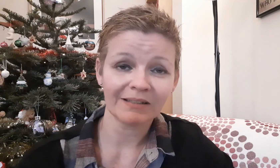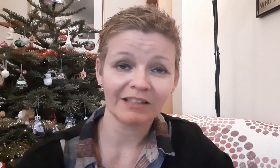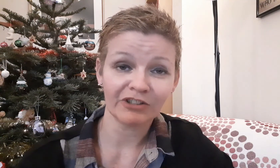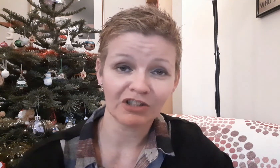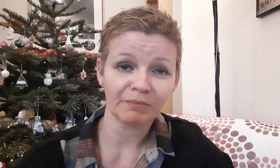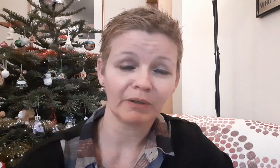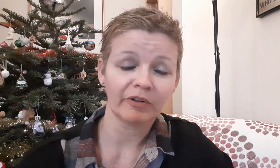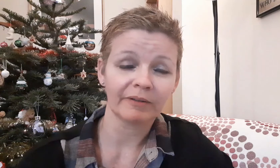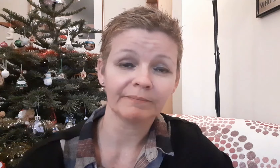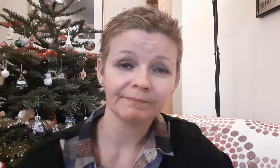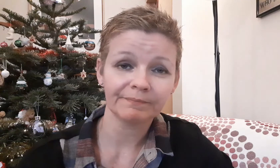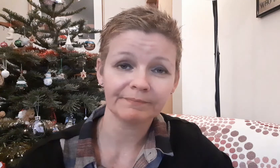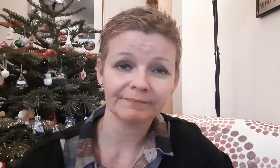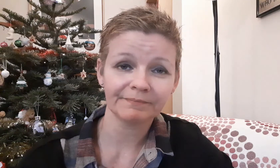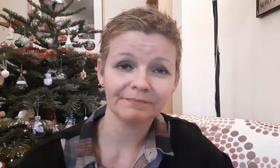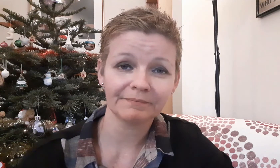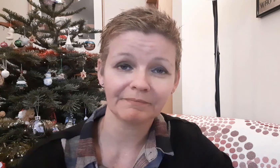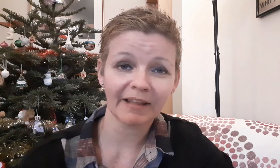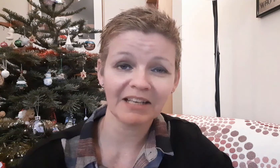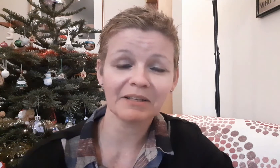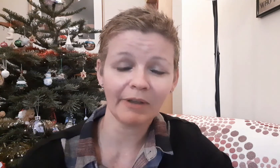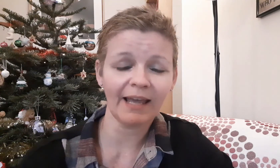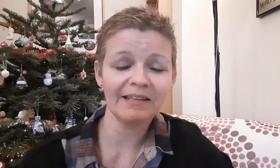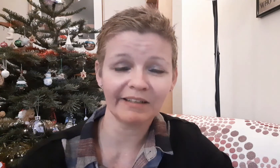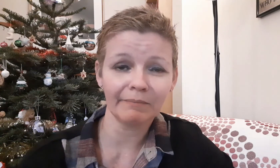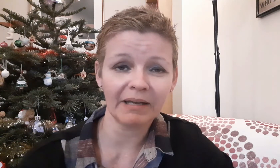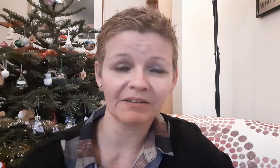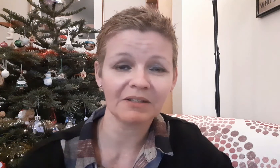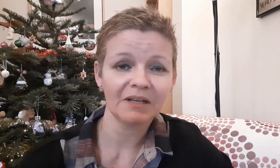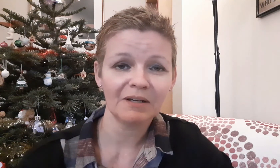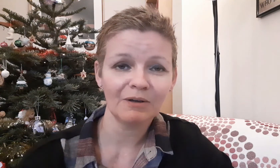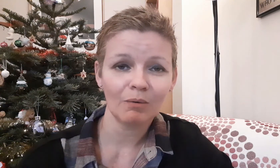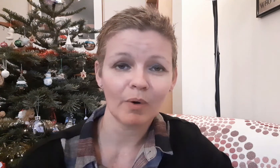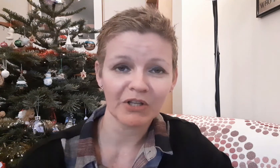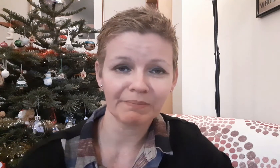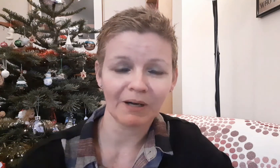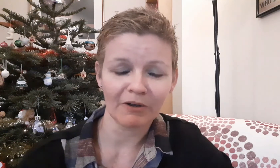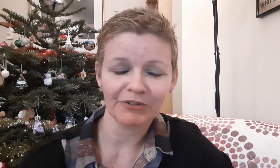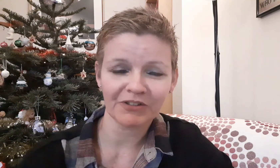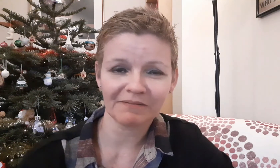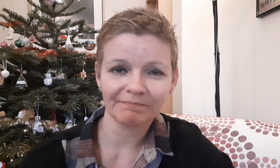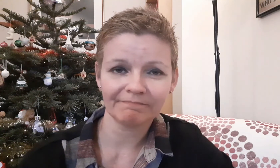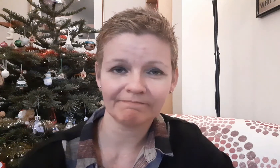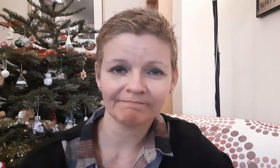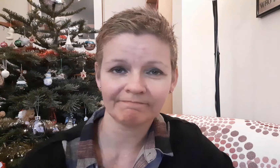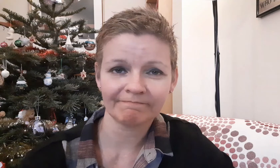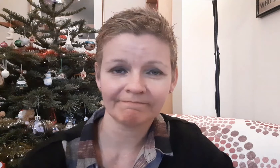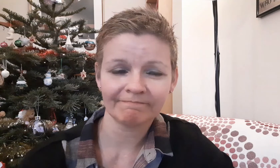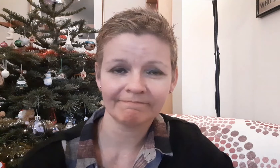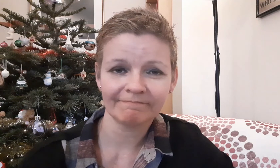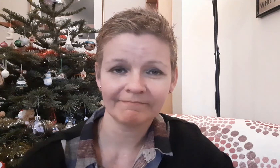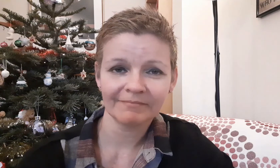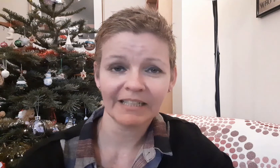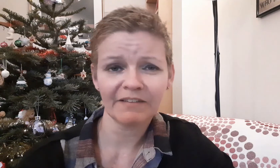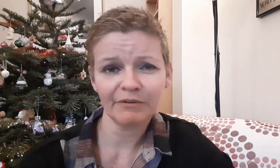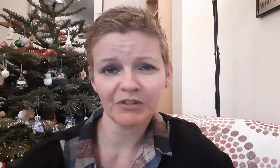in a church building. It is okay to lament what has been lost. And if you are